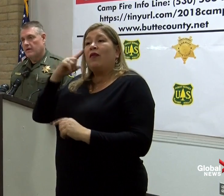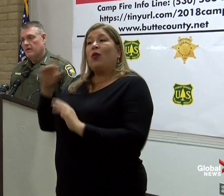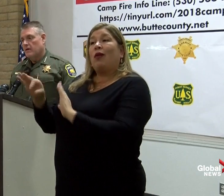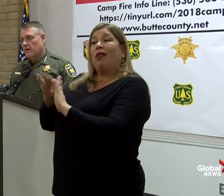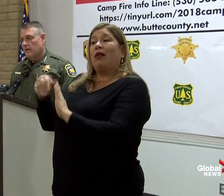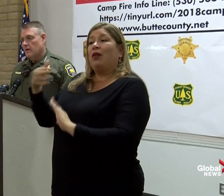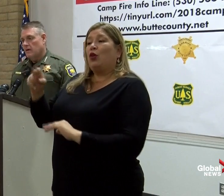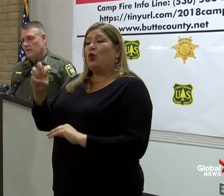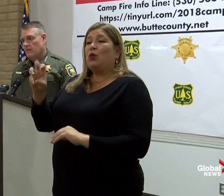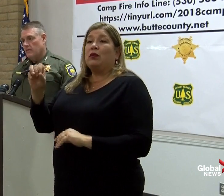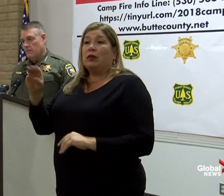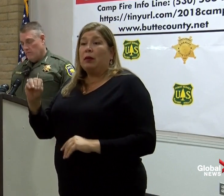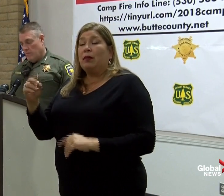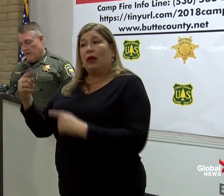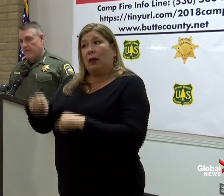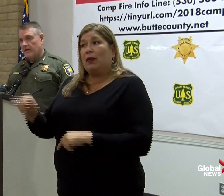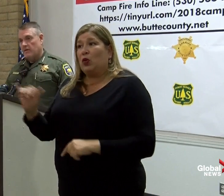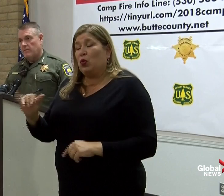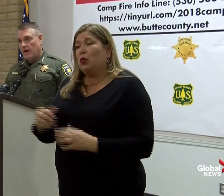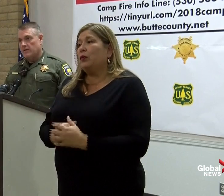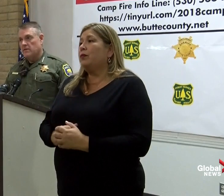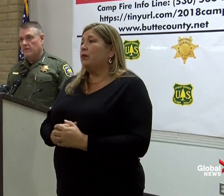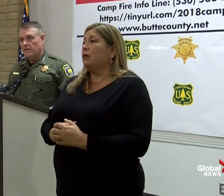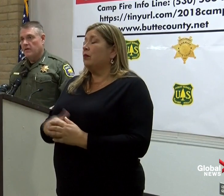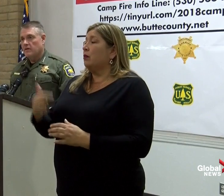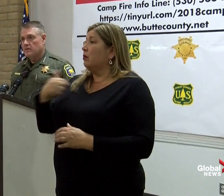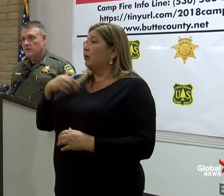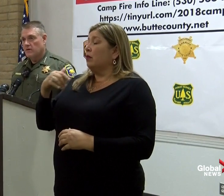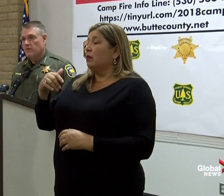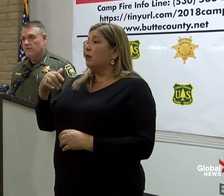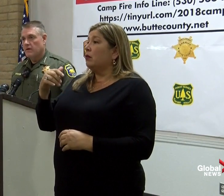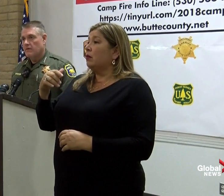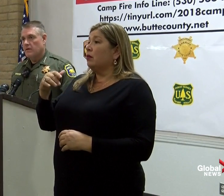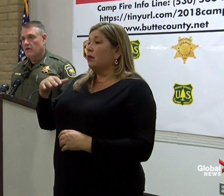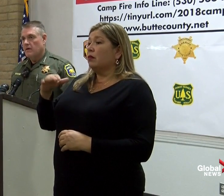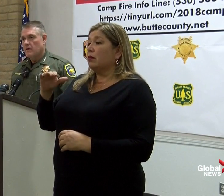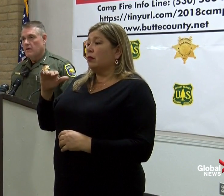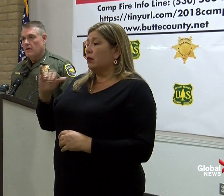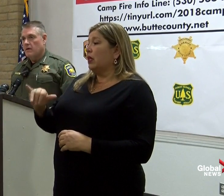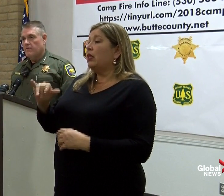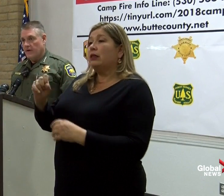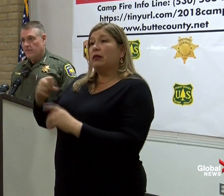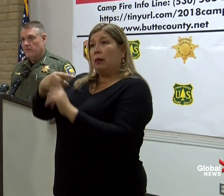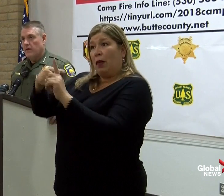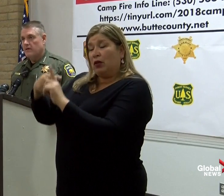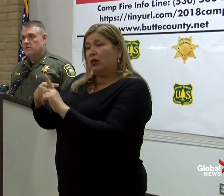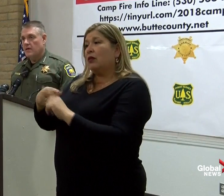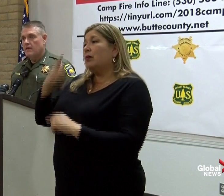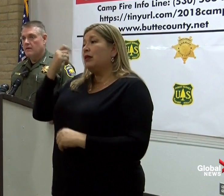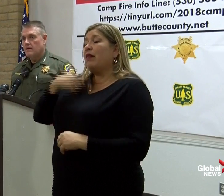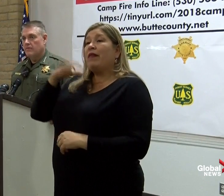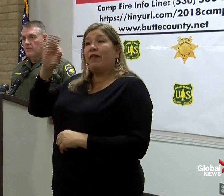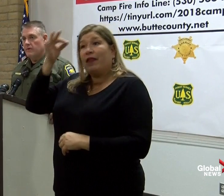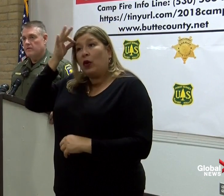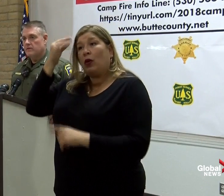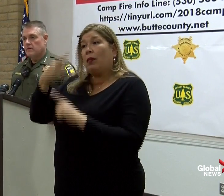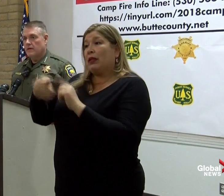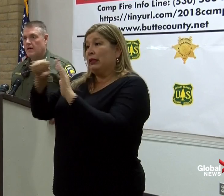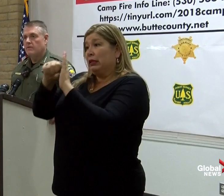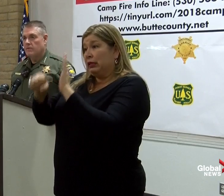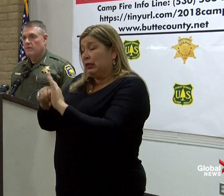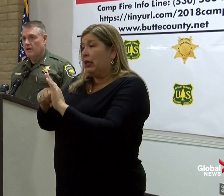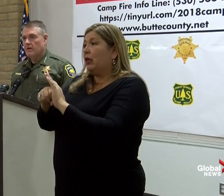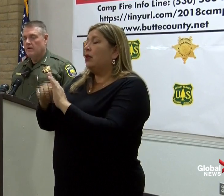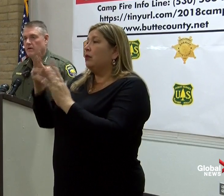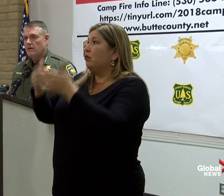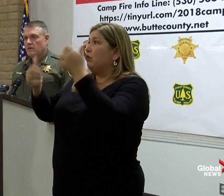I think, I find that to be positive. I think it's a good thing that federal and state authorities